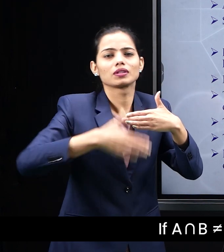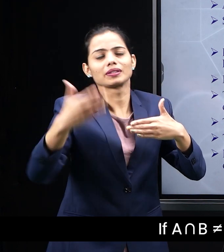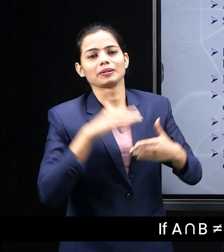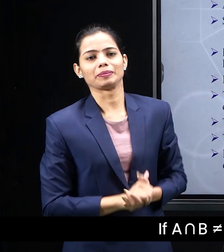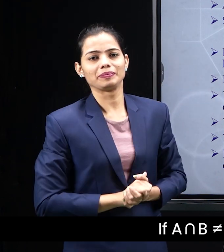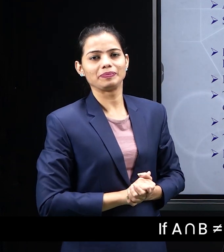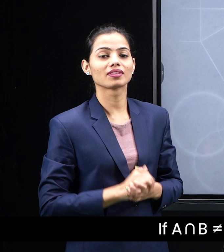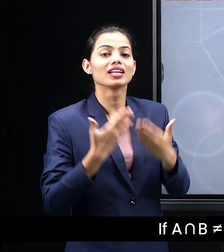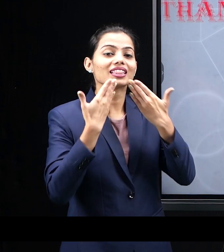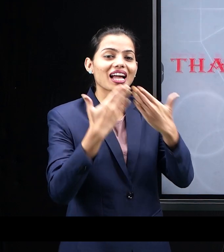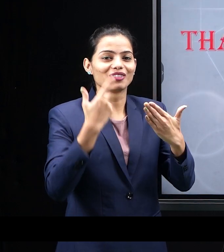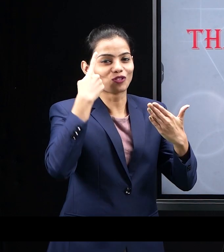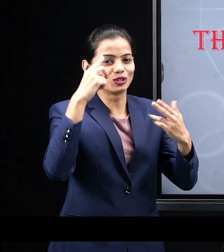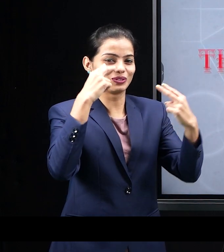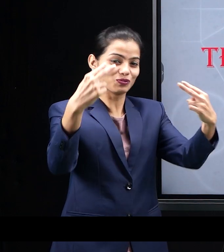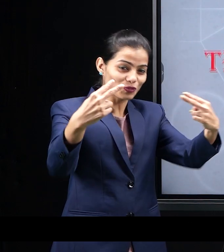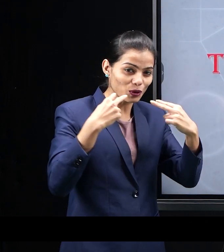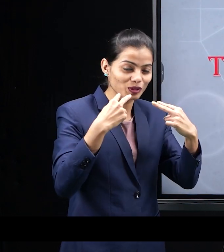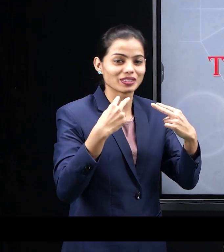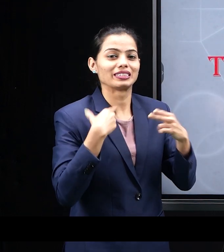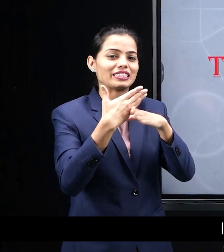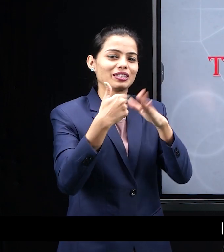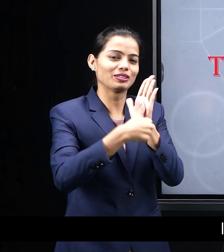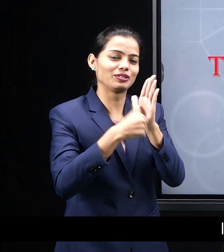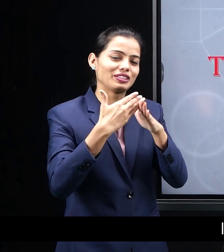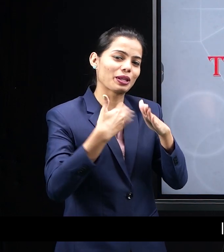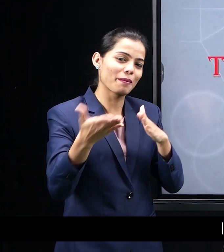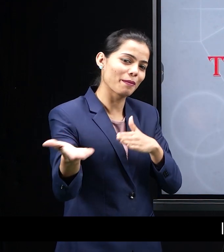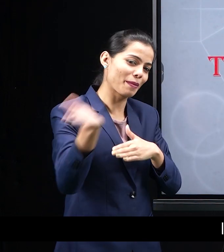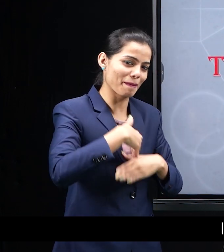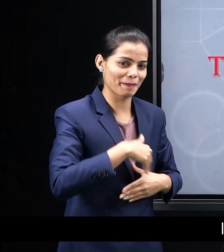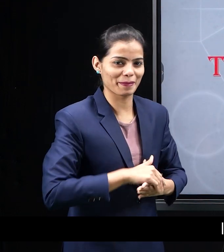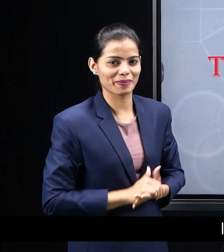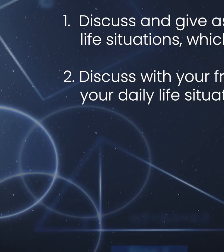Thanks for watching. Like, share and subscribe.